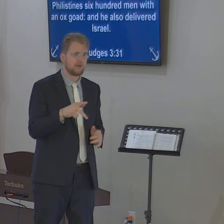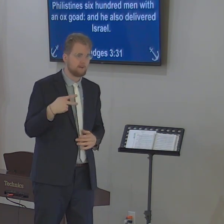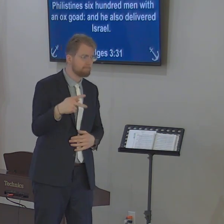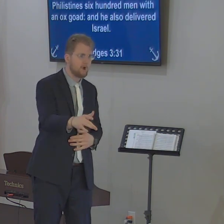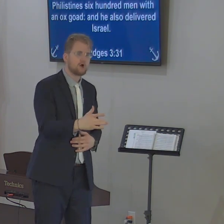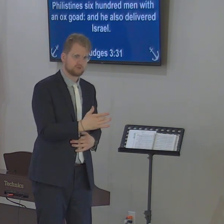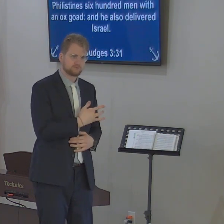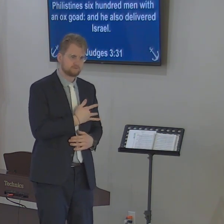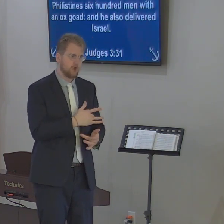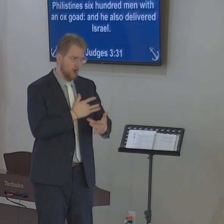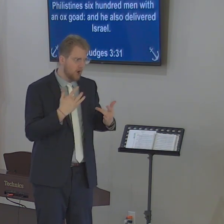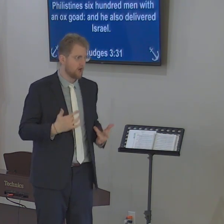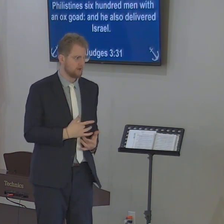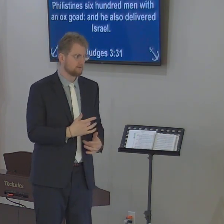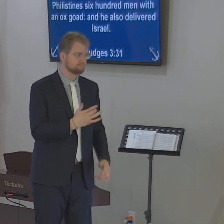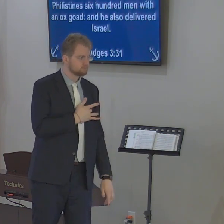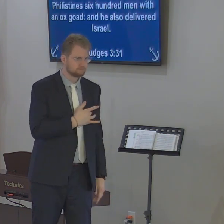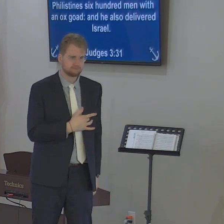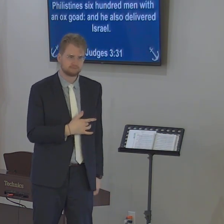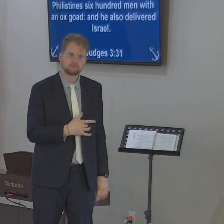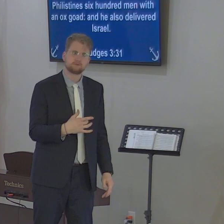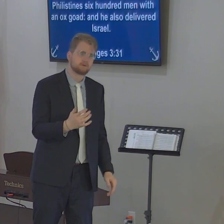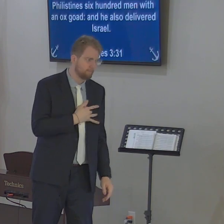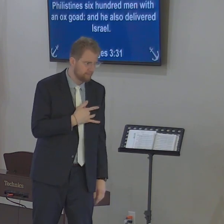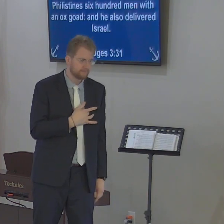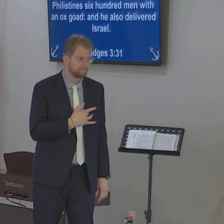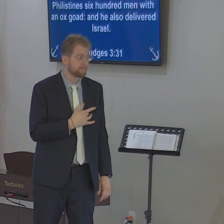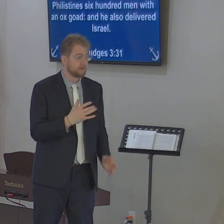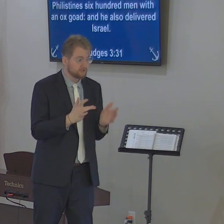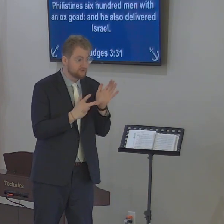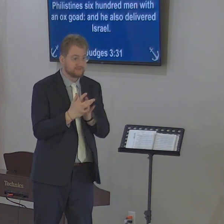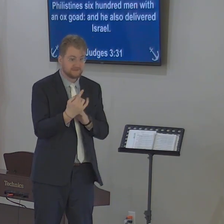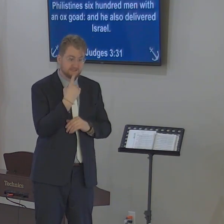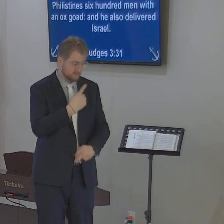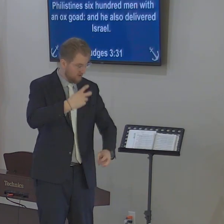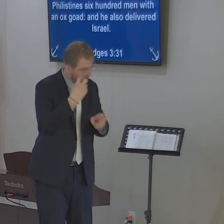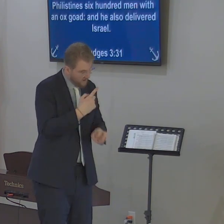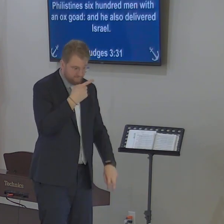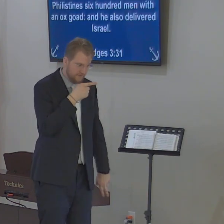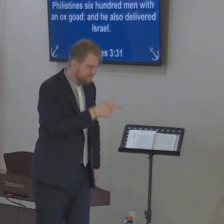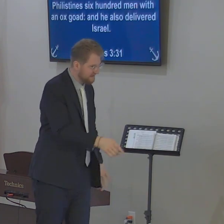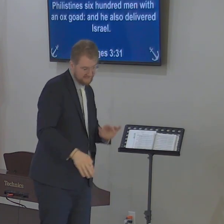I mean, it's a clear statement. It says, it is hard for thee to kick against the pricks.